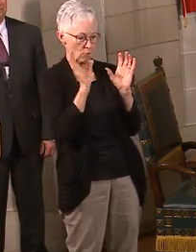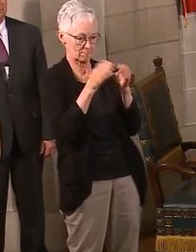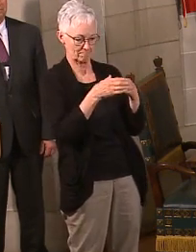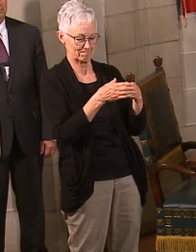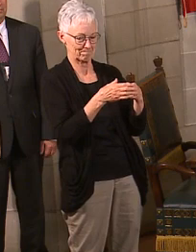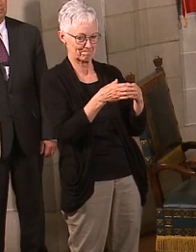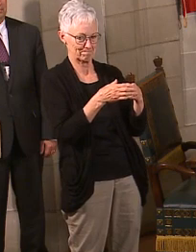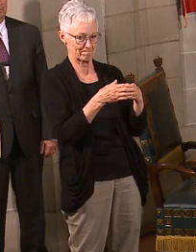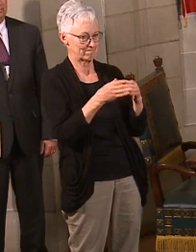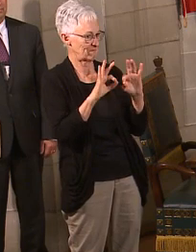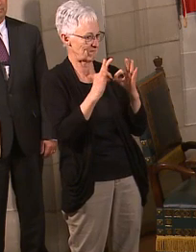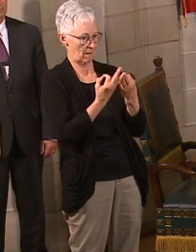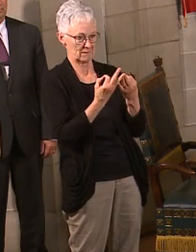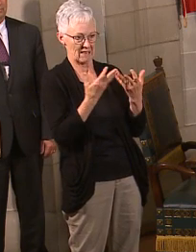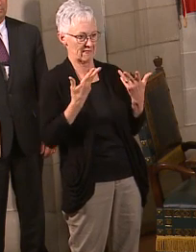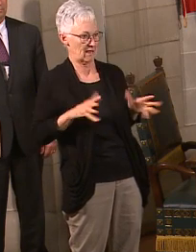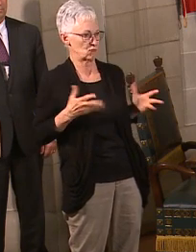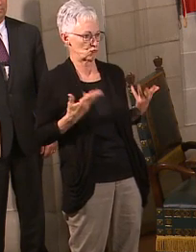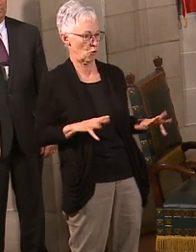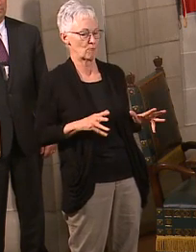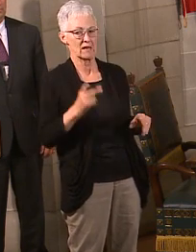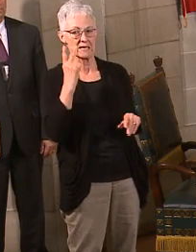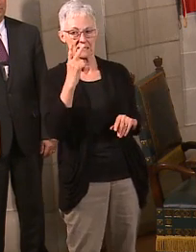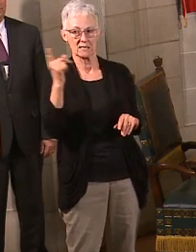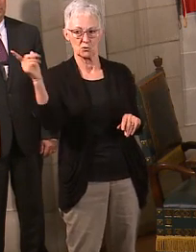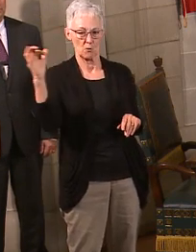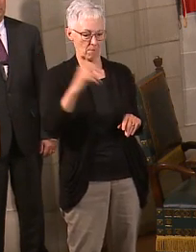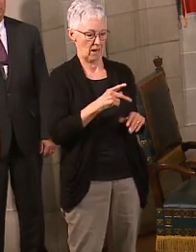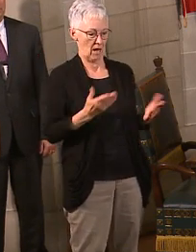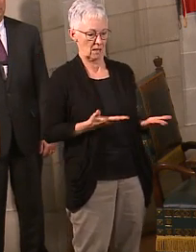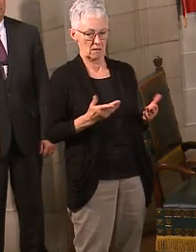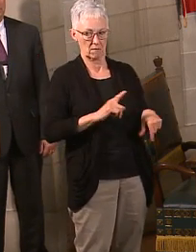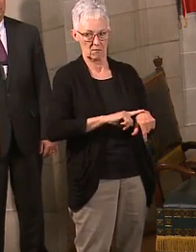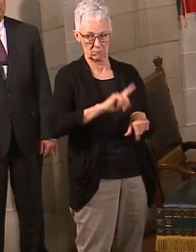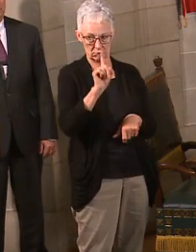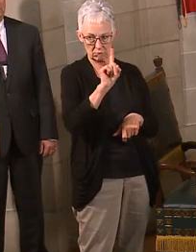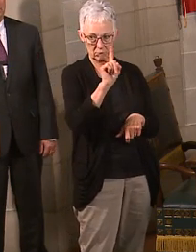all, and we'll see you again back here at 1 o'clock Central Time on Monday,